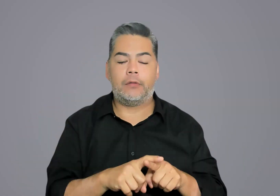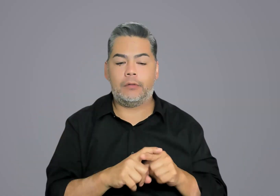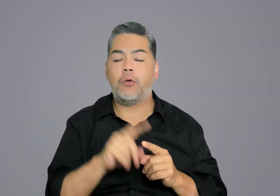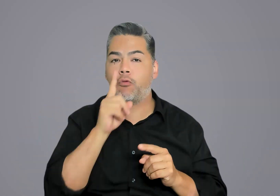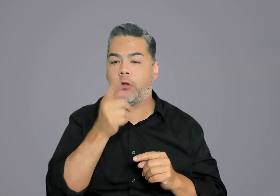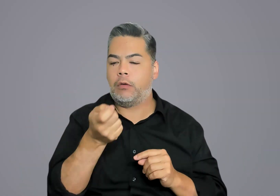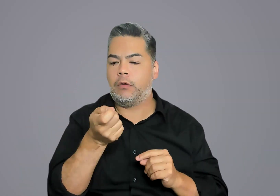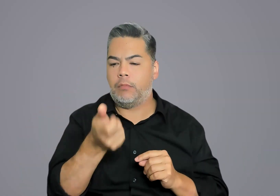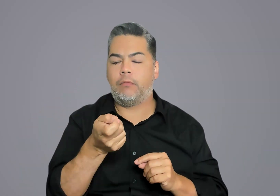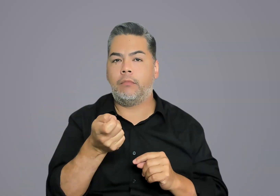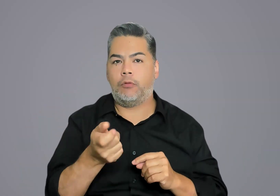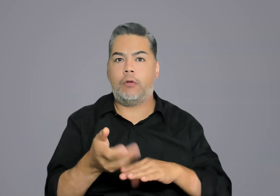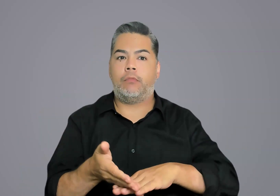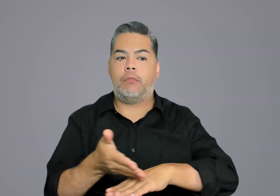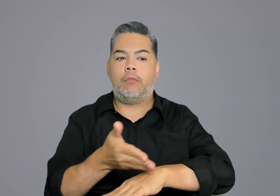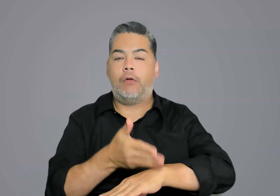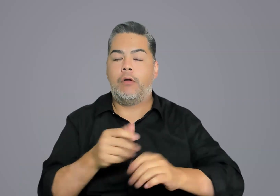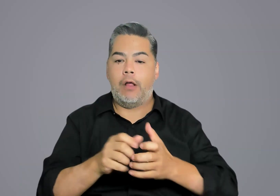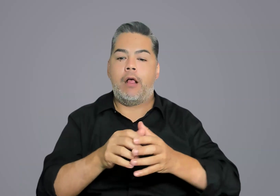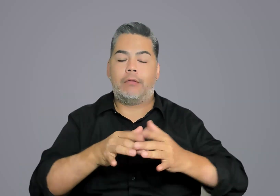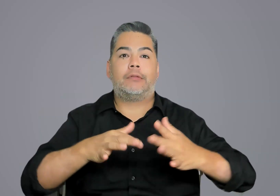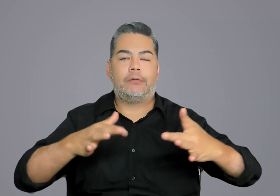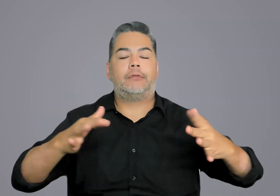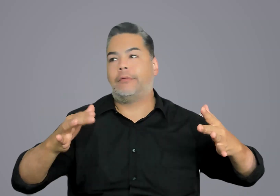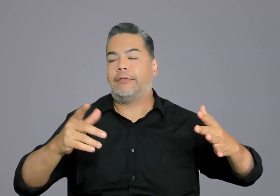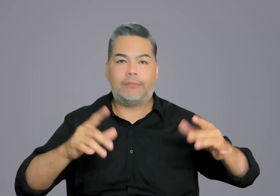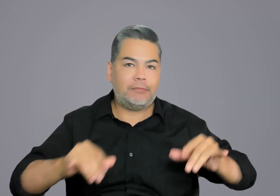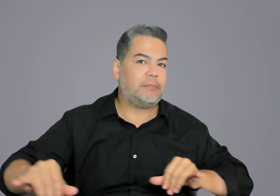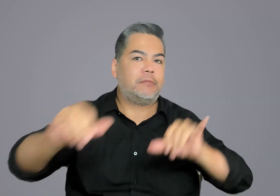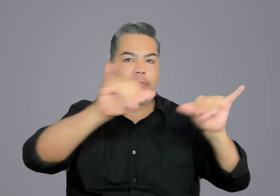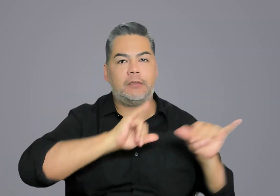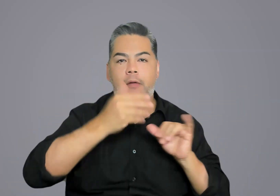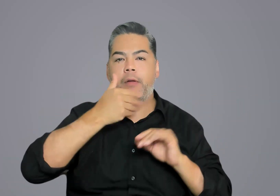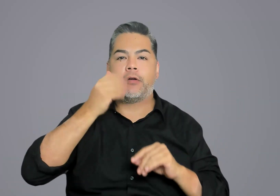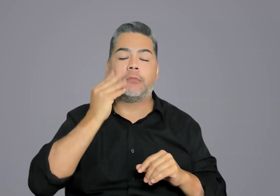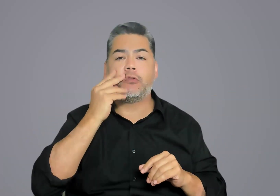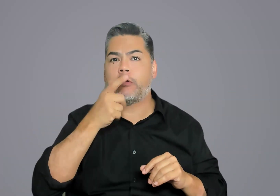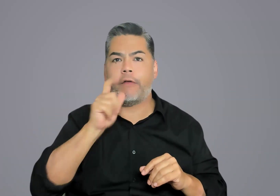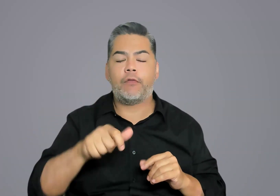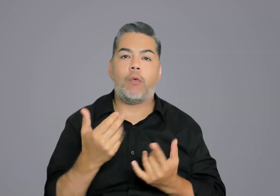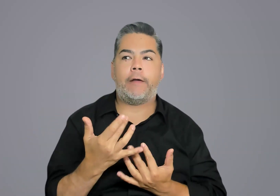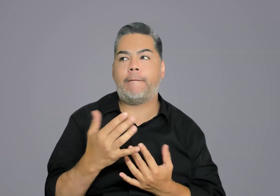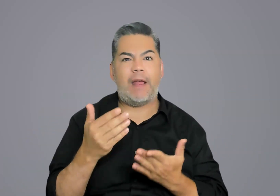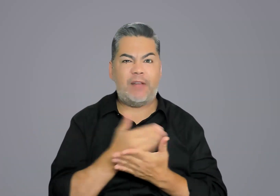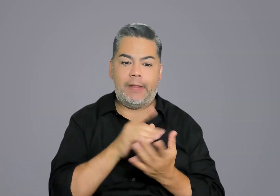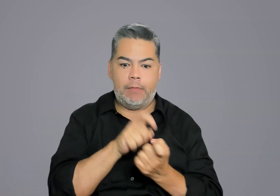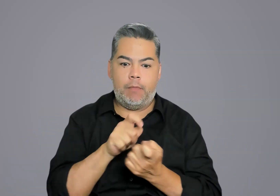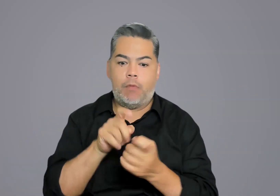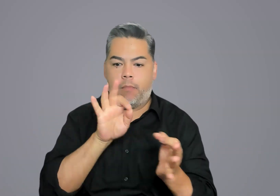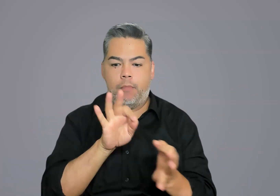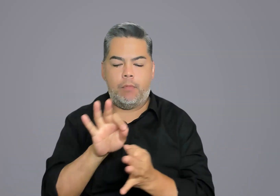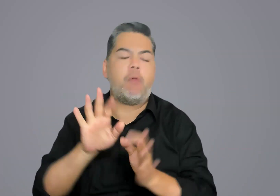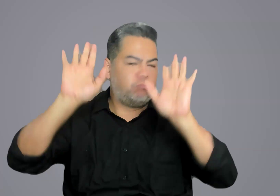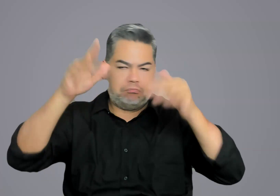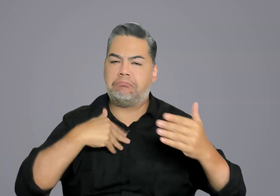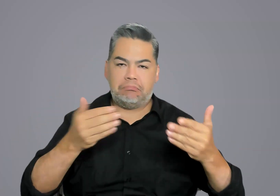improvements, they really compound and they add up into a better experience for everyone. So you don't have to wait for every detail to be perfected before acting.